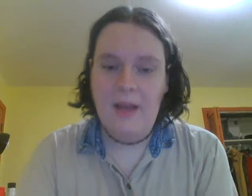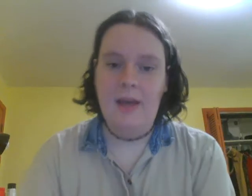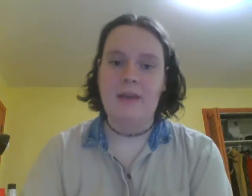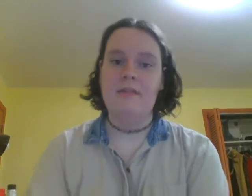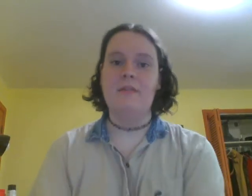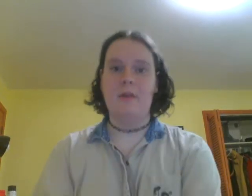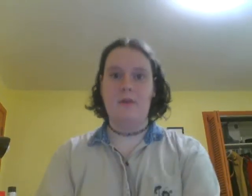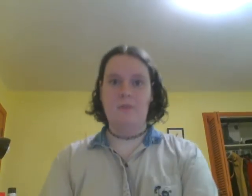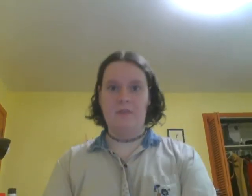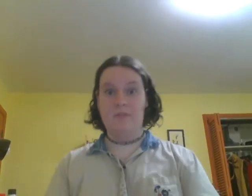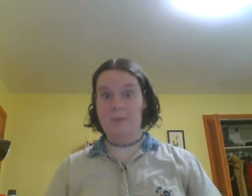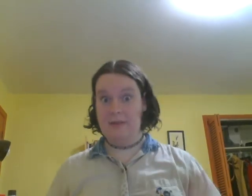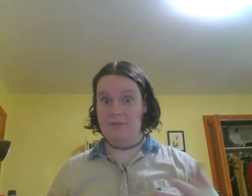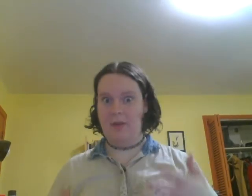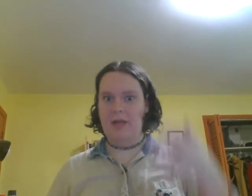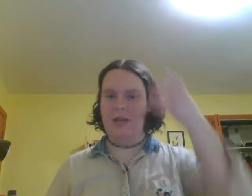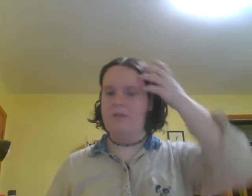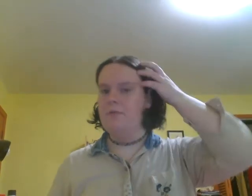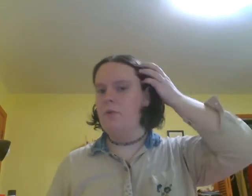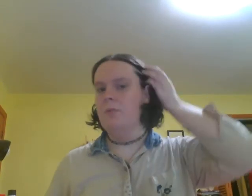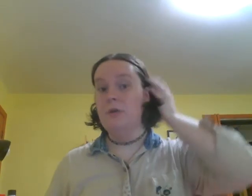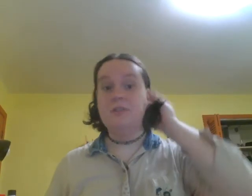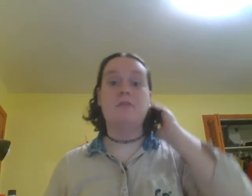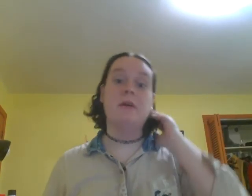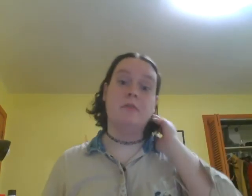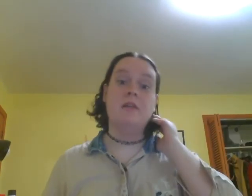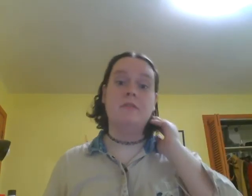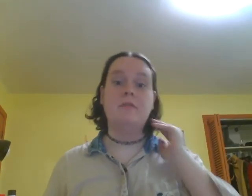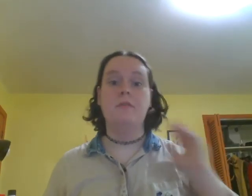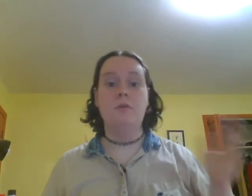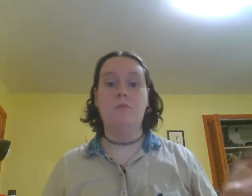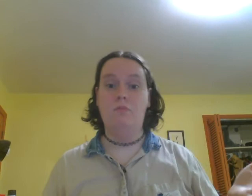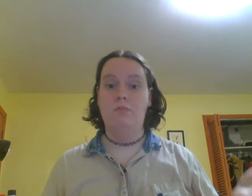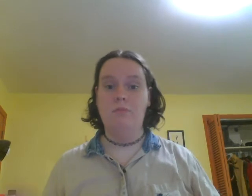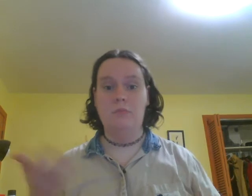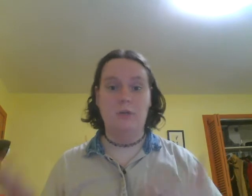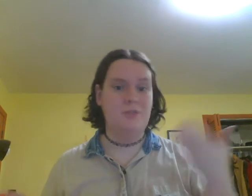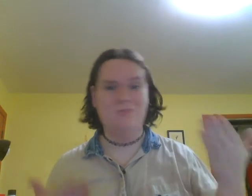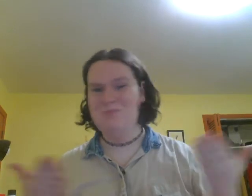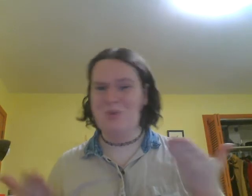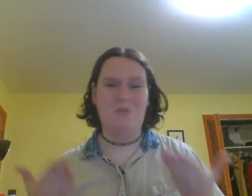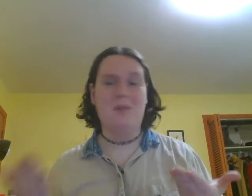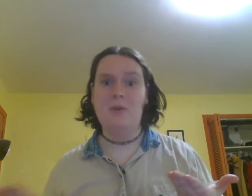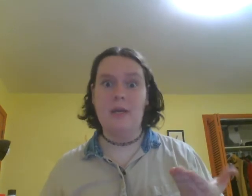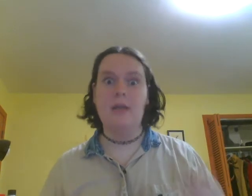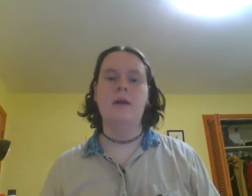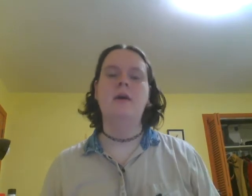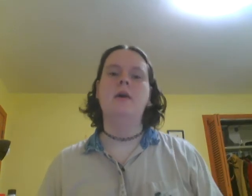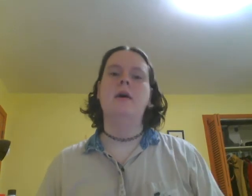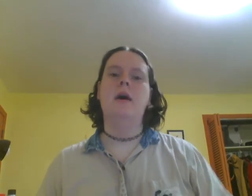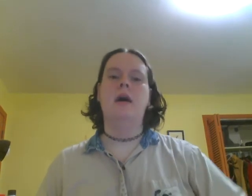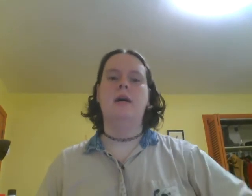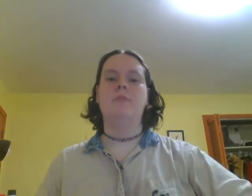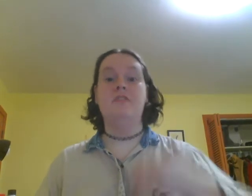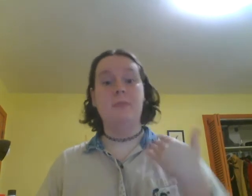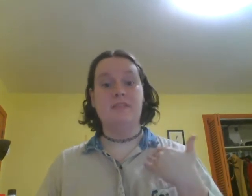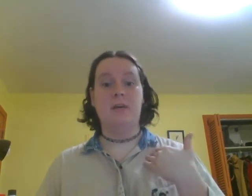Hey, so this is me explaining mostly for my friend who knows sort of what I'm doing. This is me explaining the